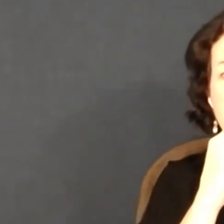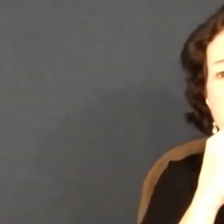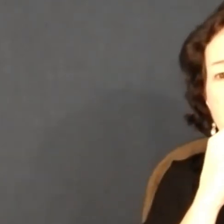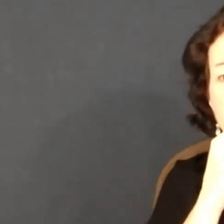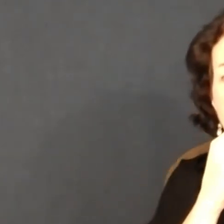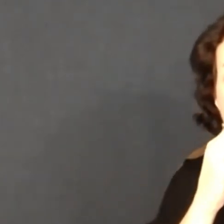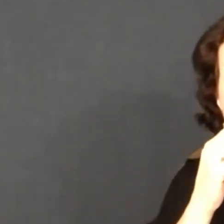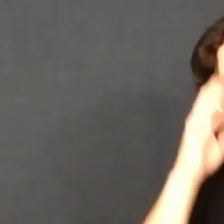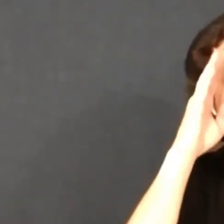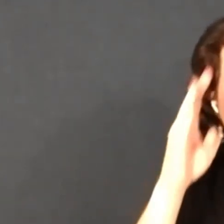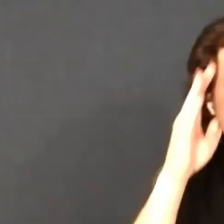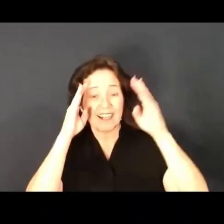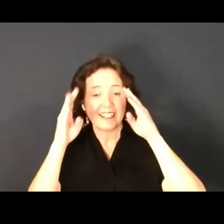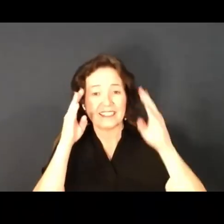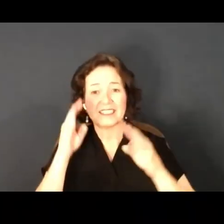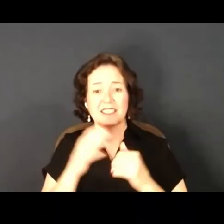Hello.